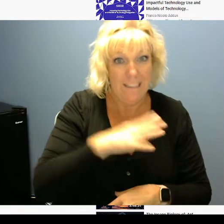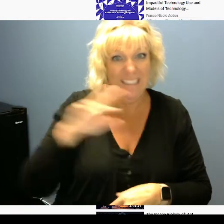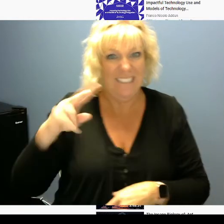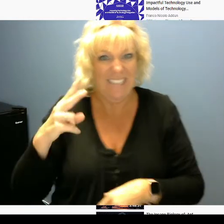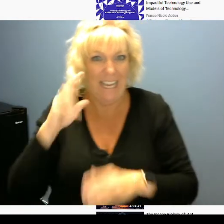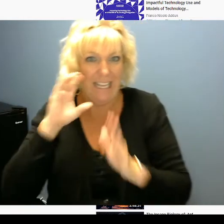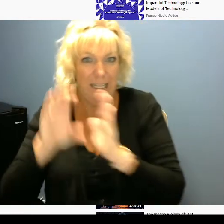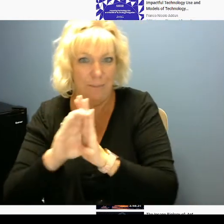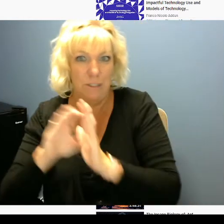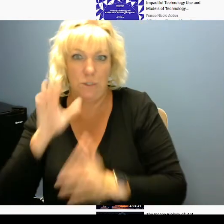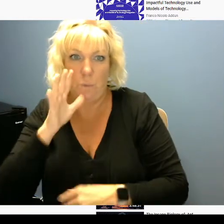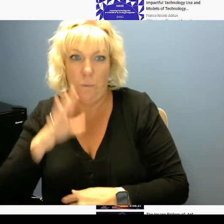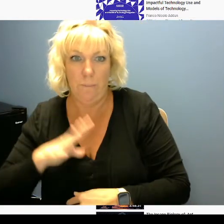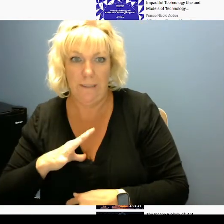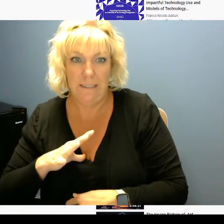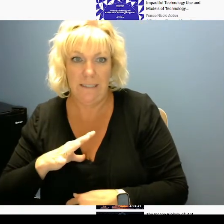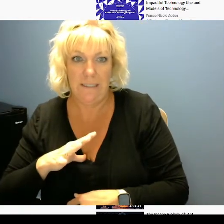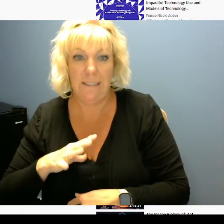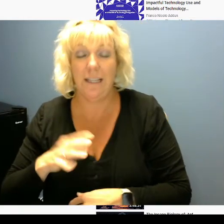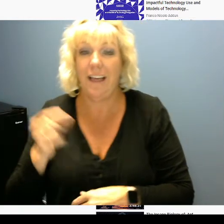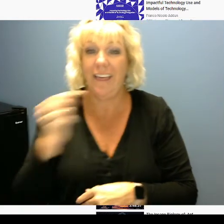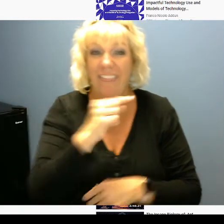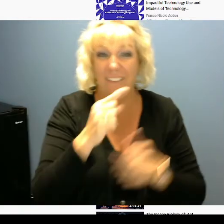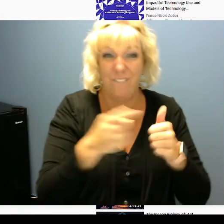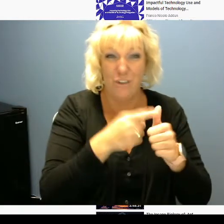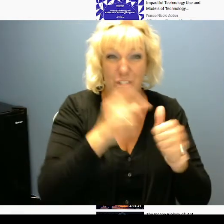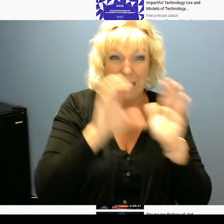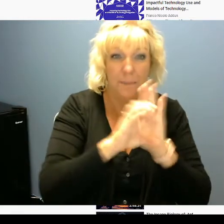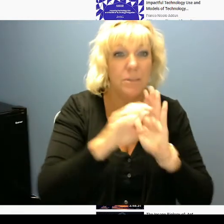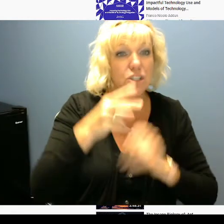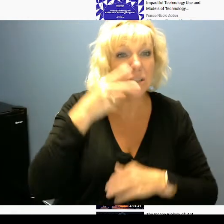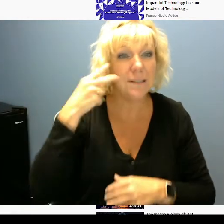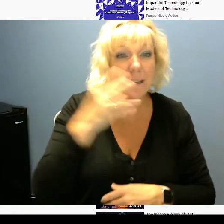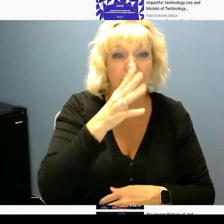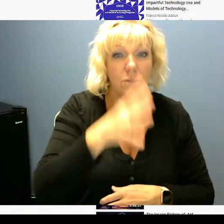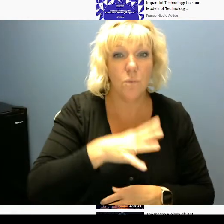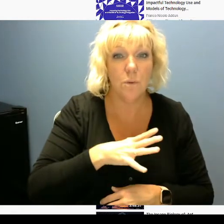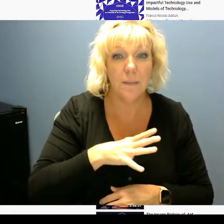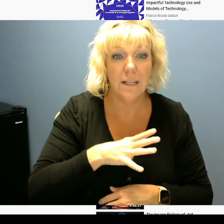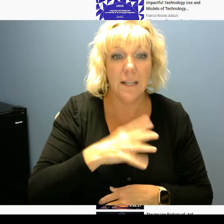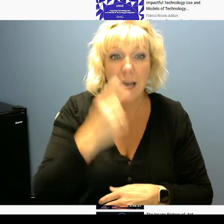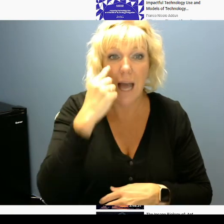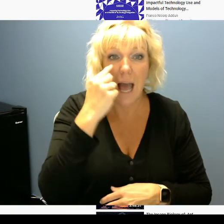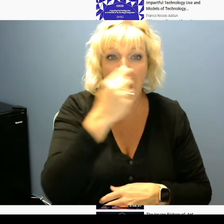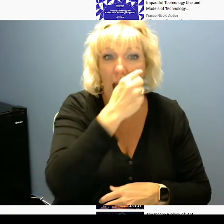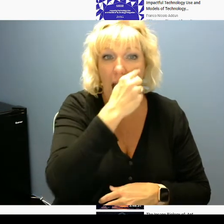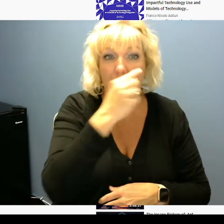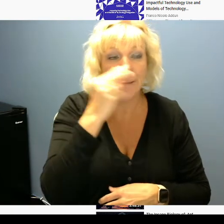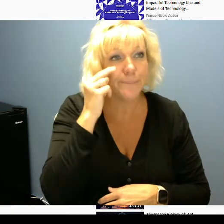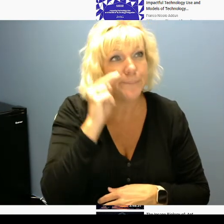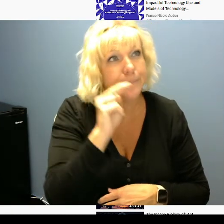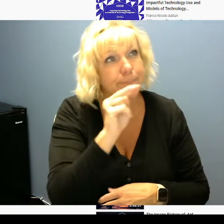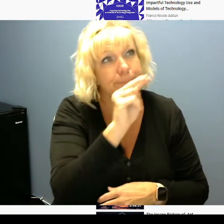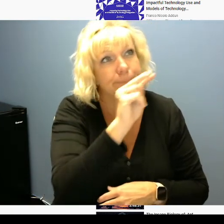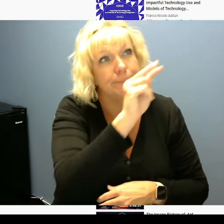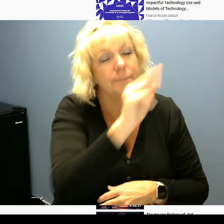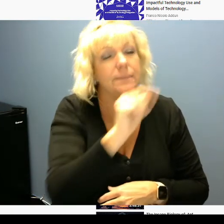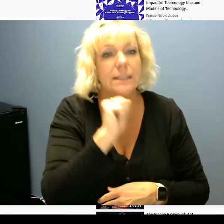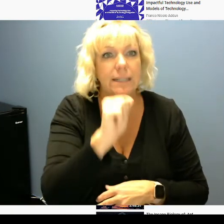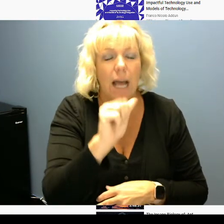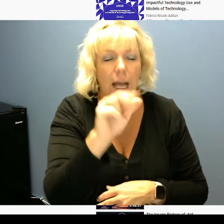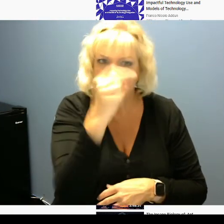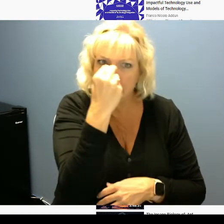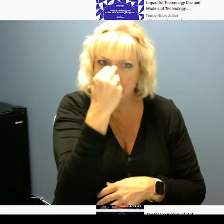In White's image, she's not even really looking at us. She's kind of like looking off to the distance, and if anything, she looks amused. But in